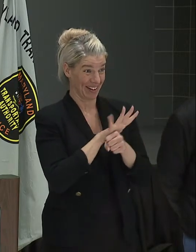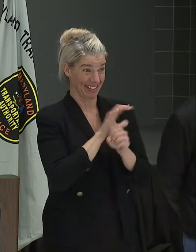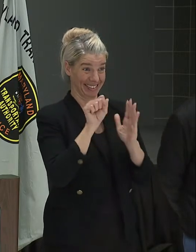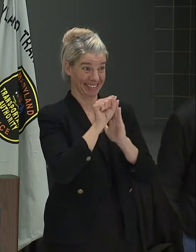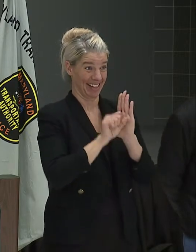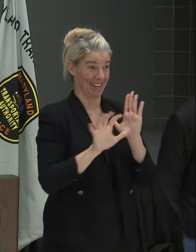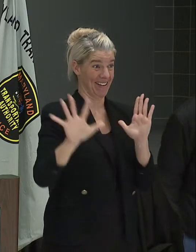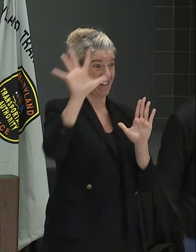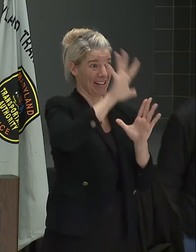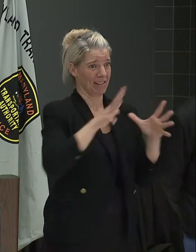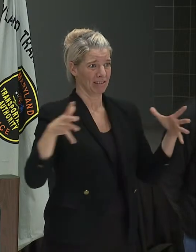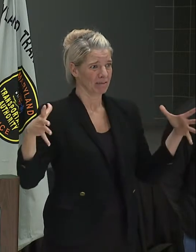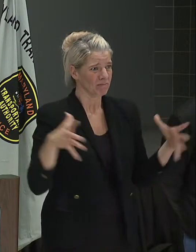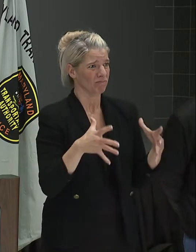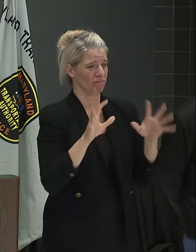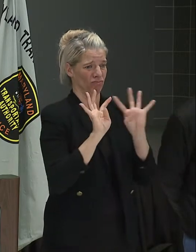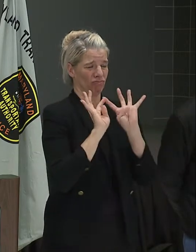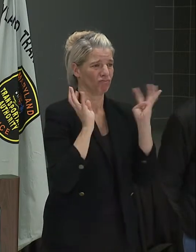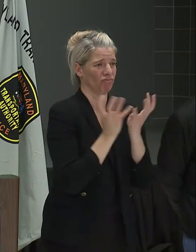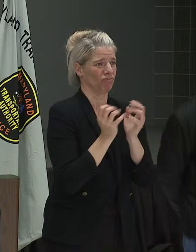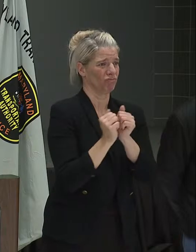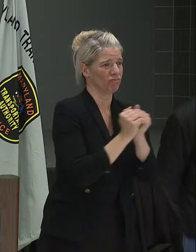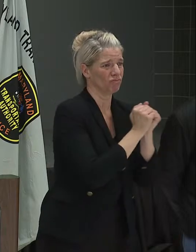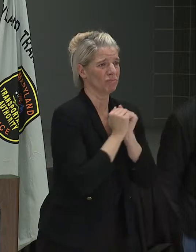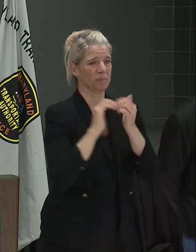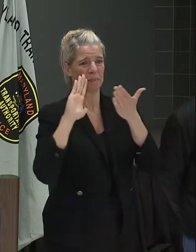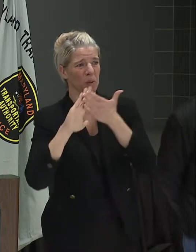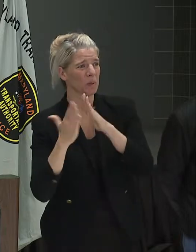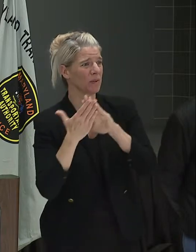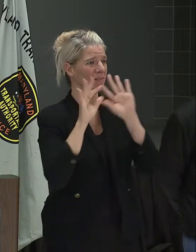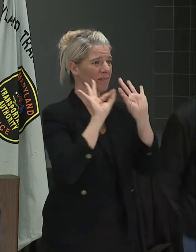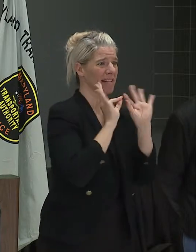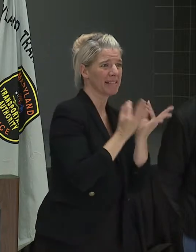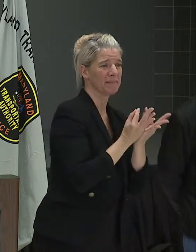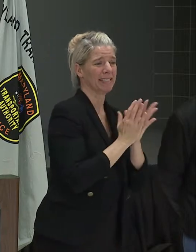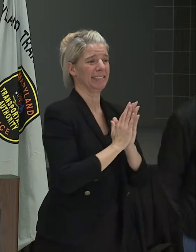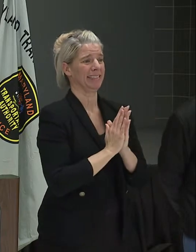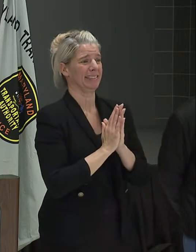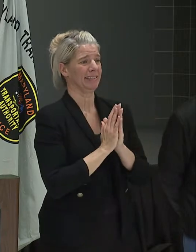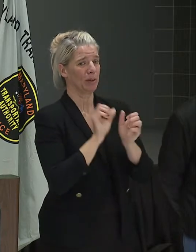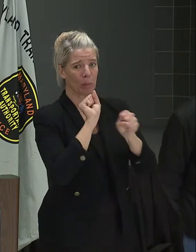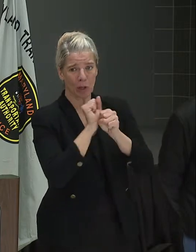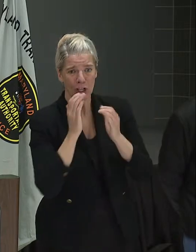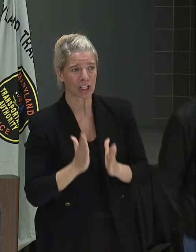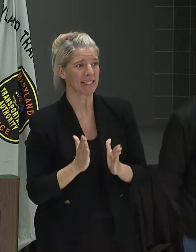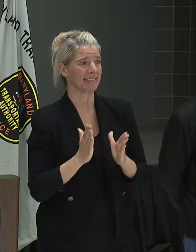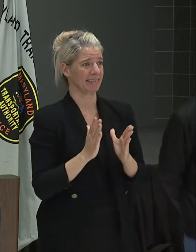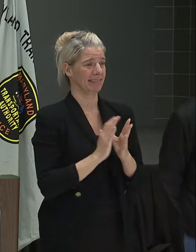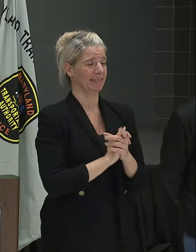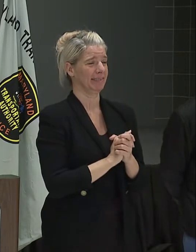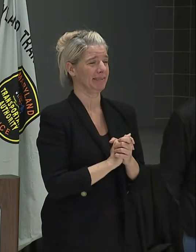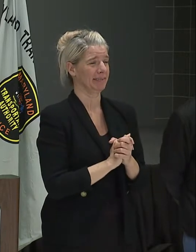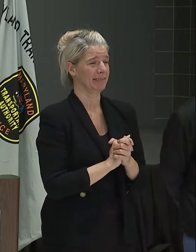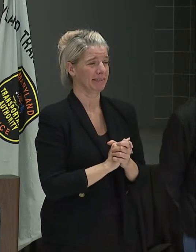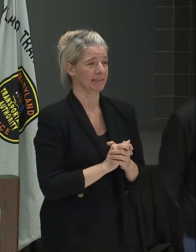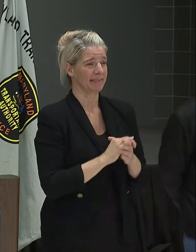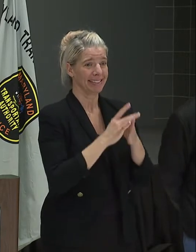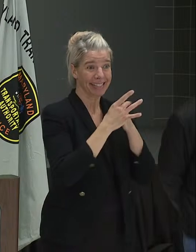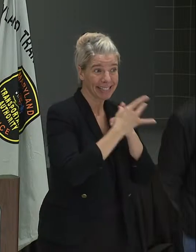around a community, around families, around workers, around